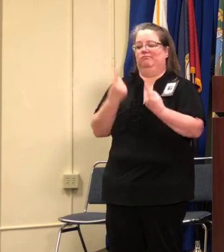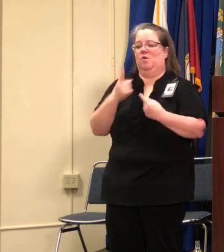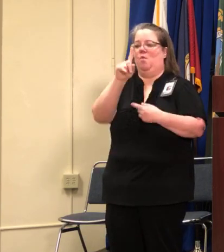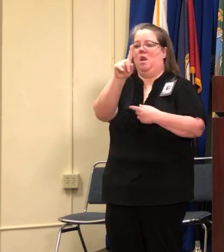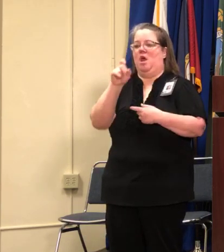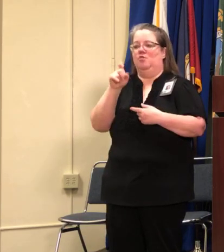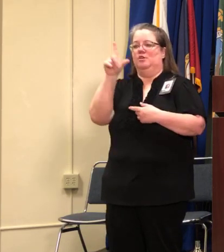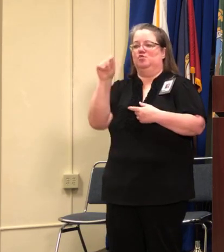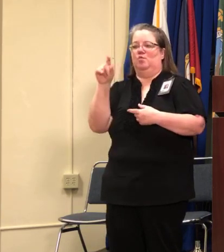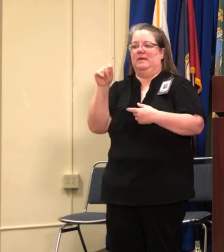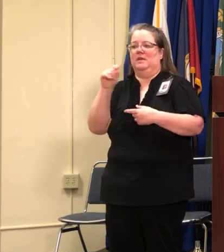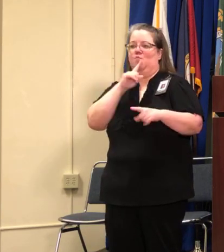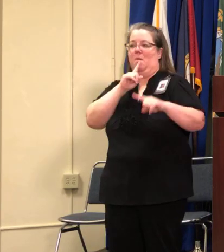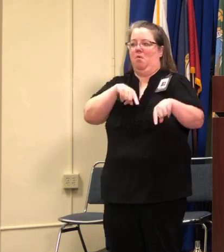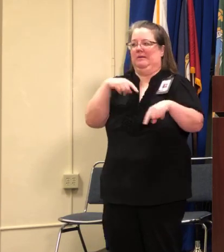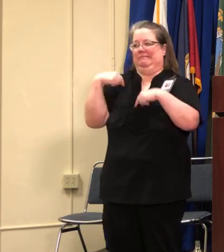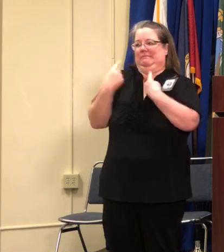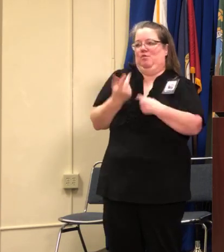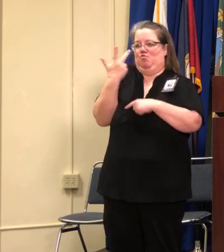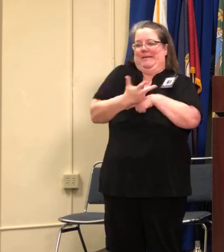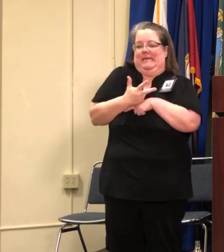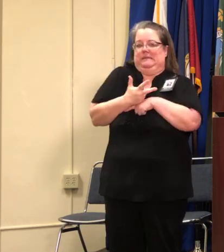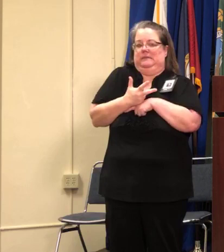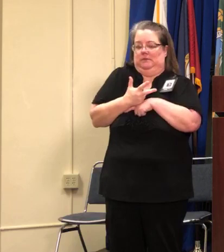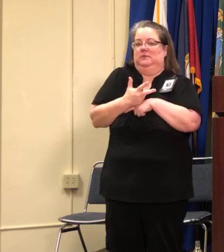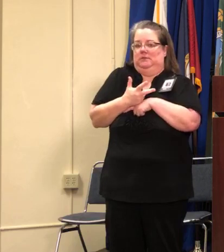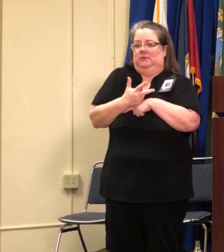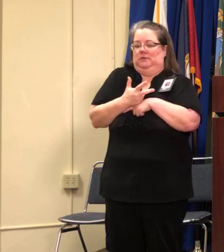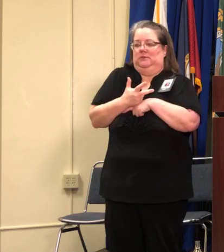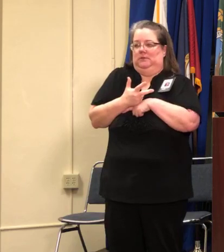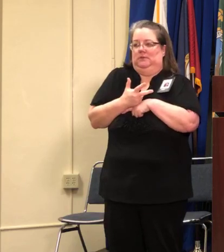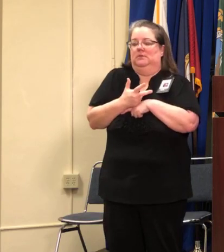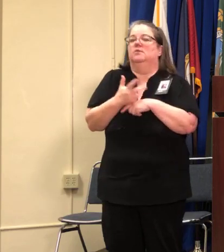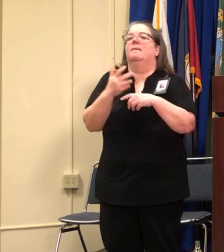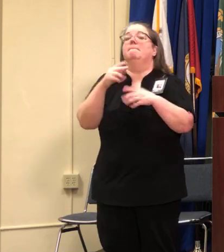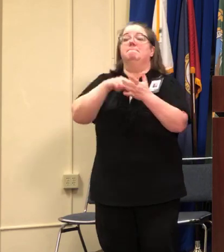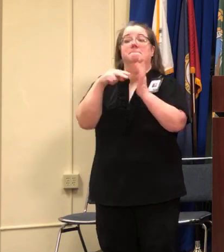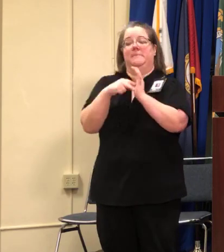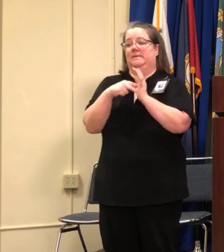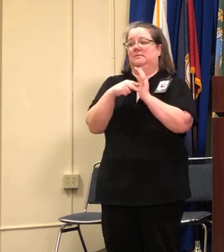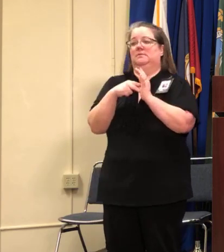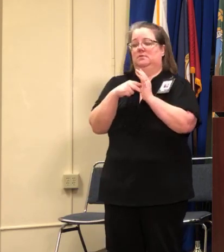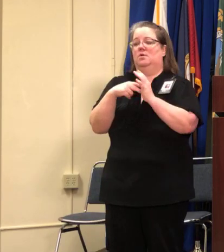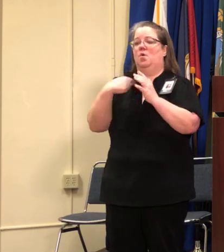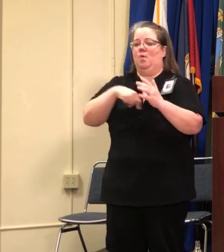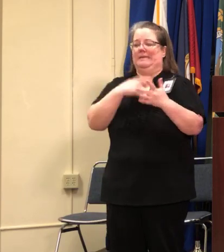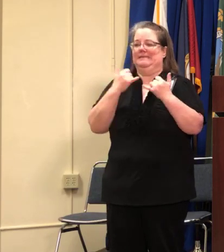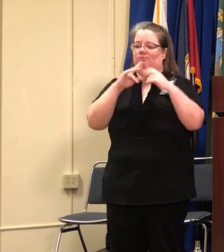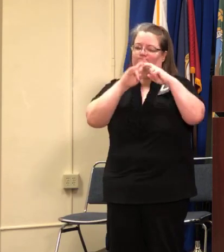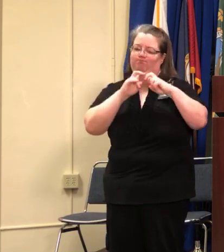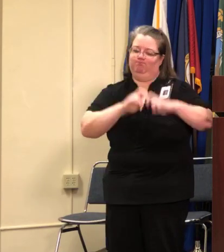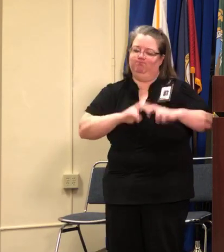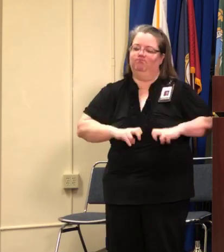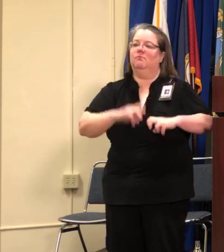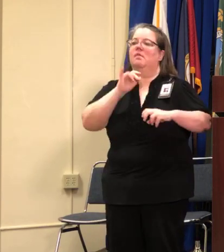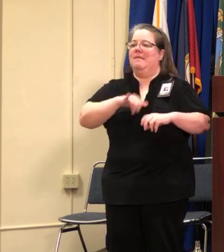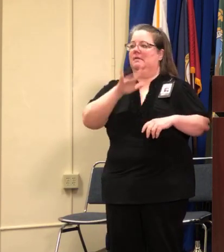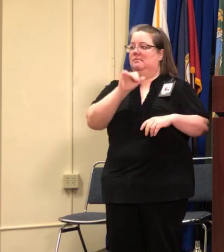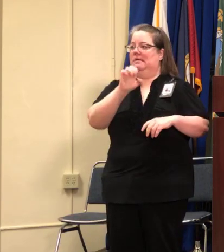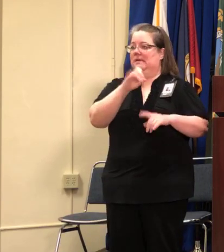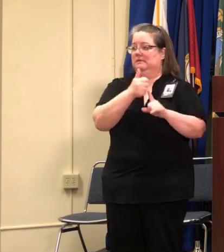120 cases reported to us in the last 3 days. So we are still investigating a lot of those